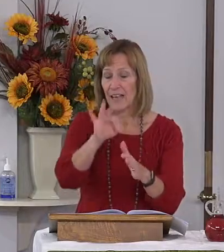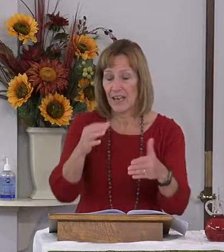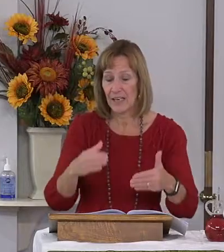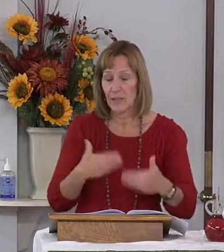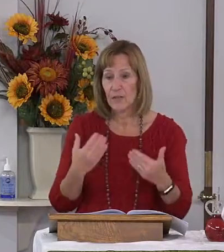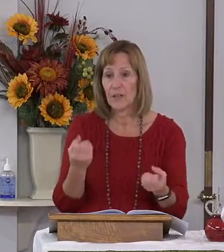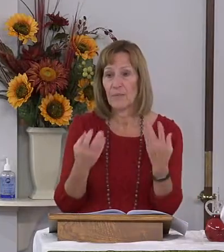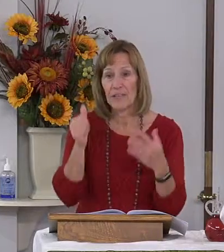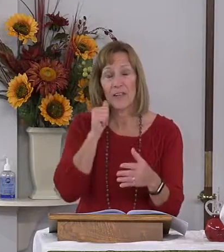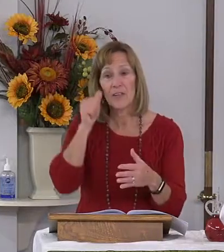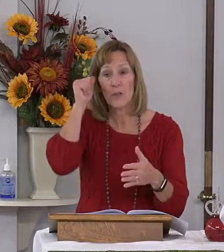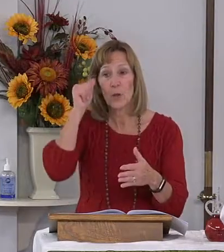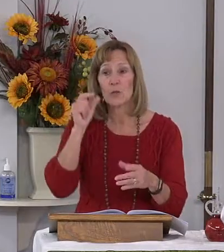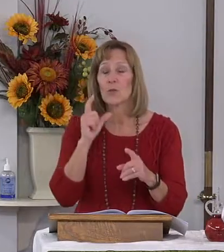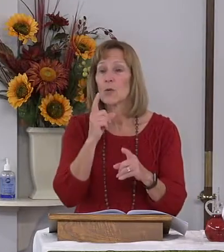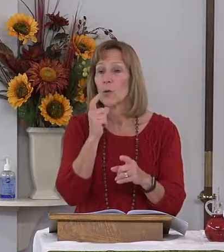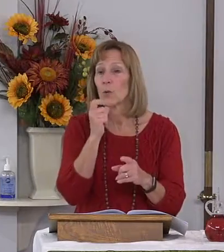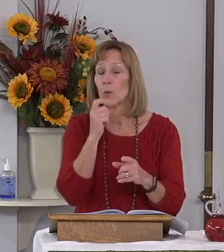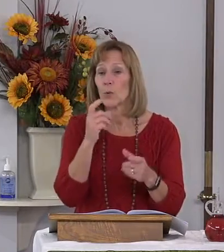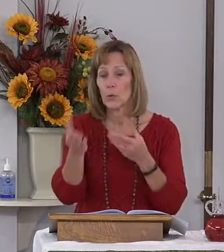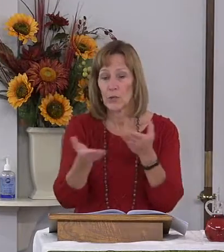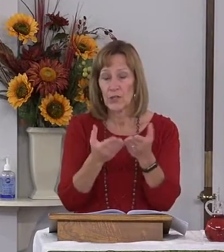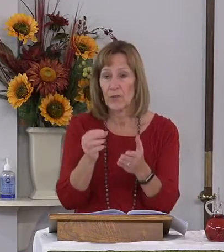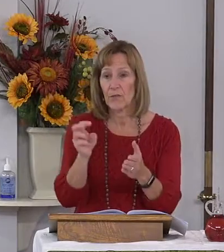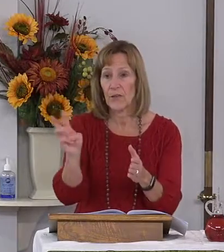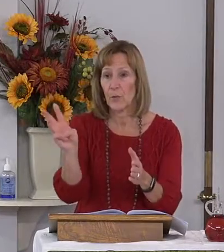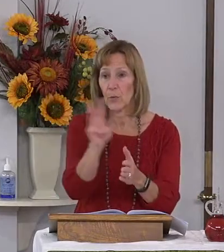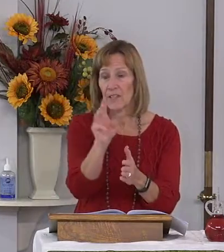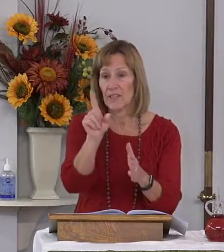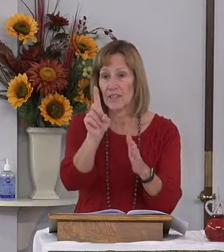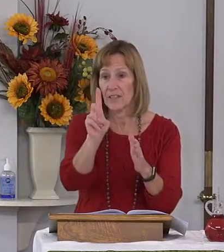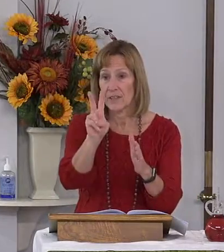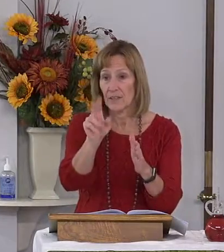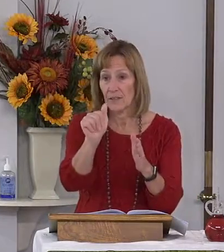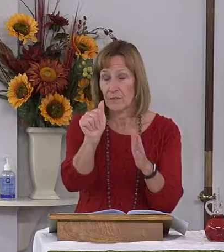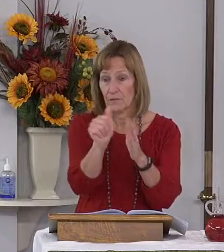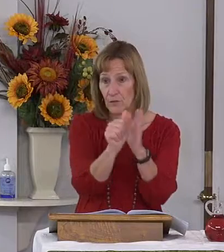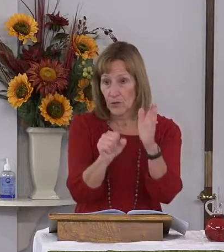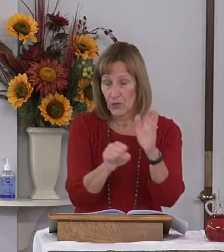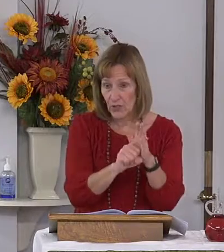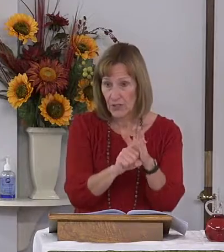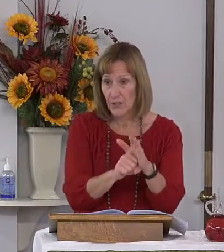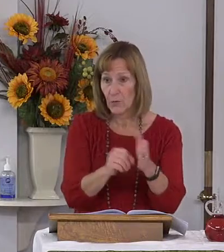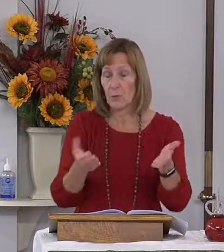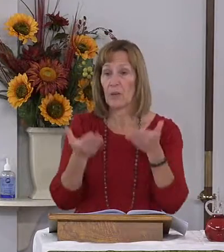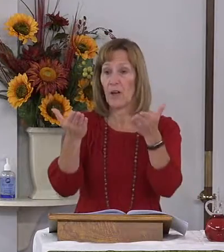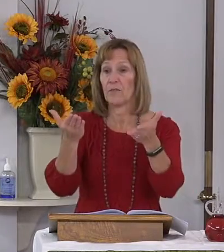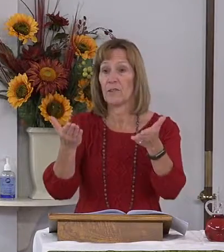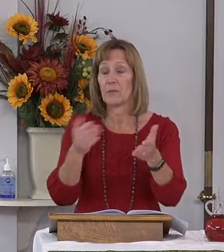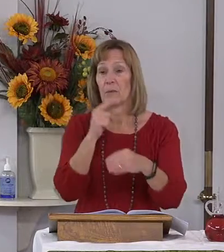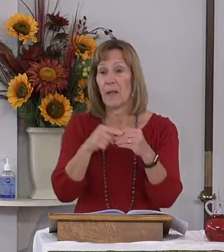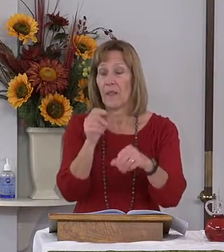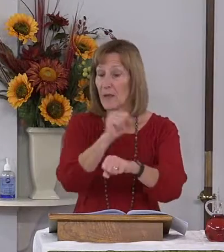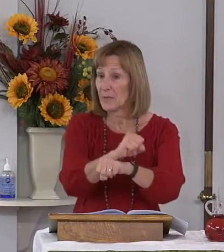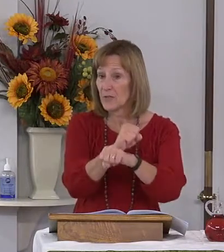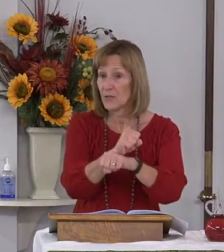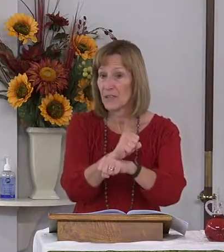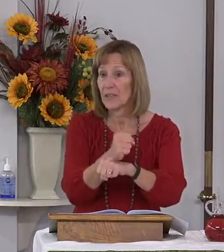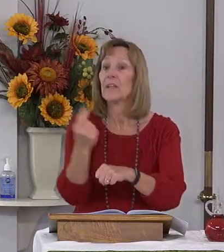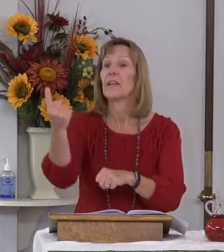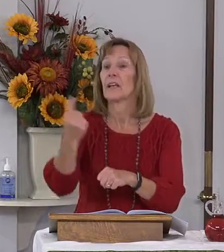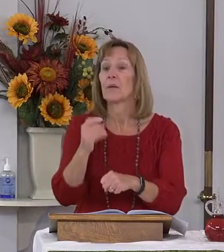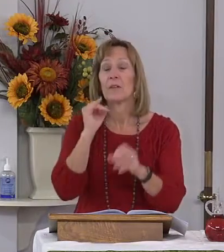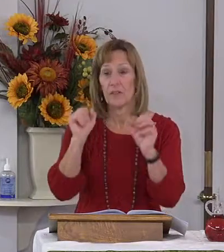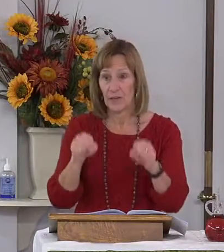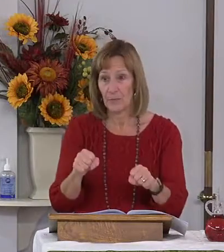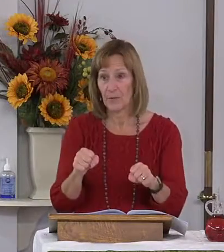and many adults who served in West Virginia, are going to be offering a presentation about that ministry, so please come if